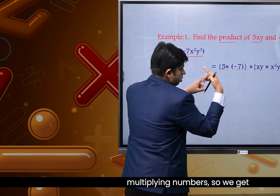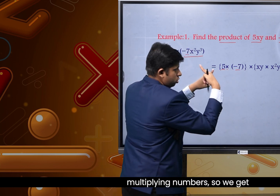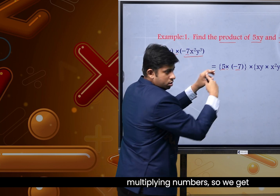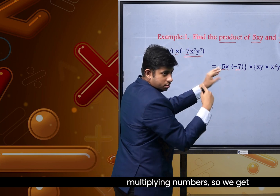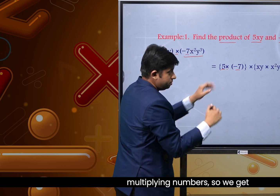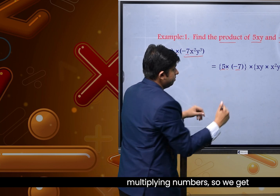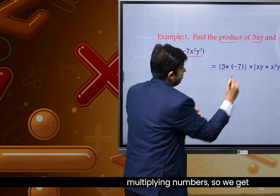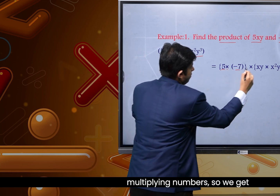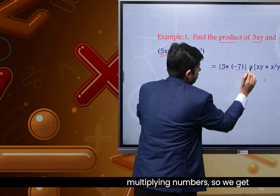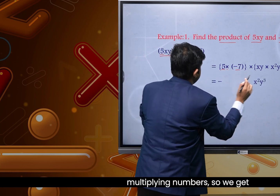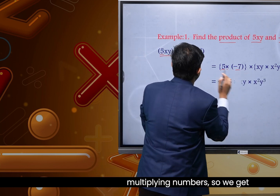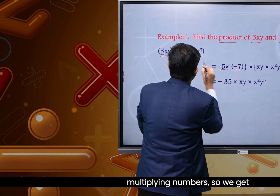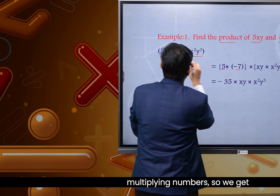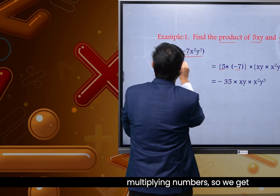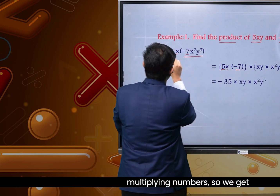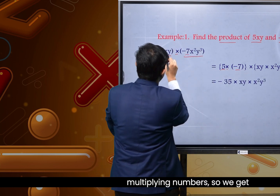Multiplying numbers, so we get